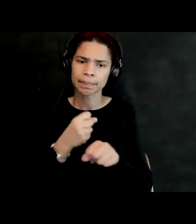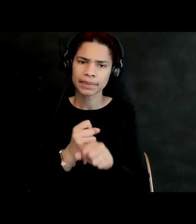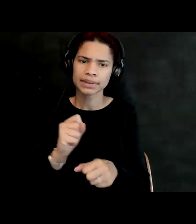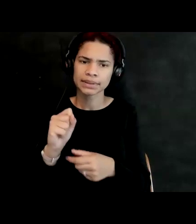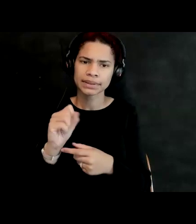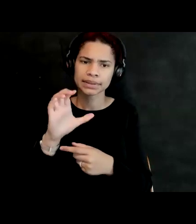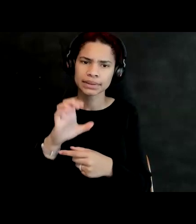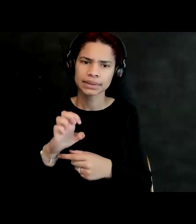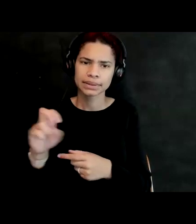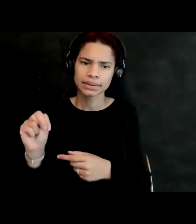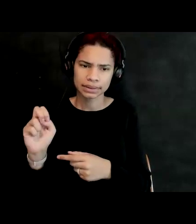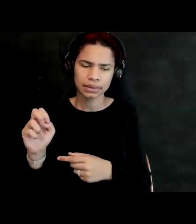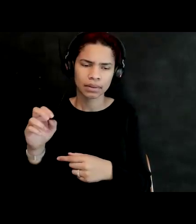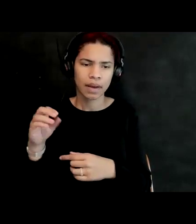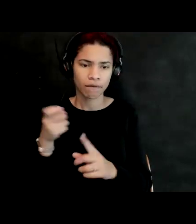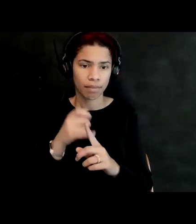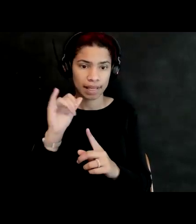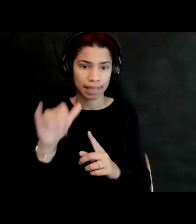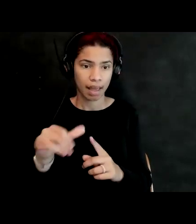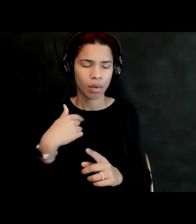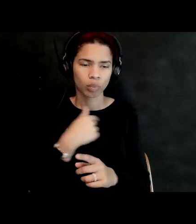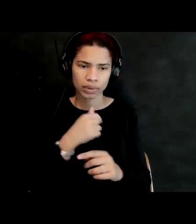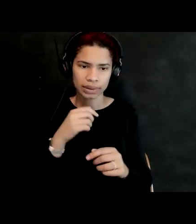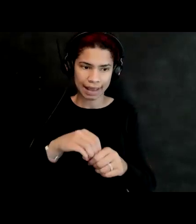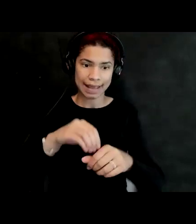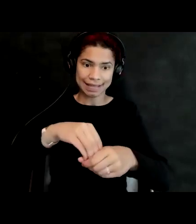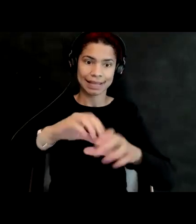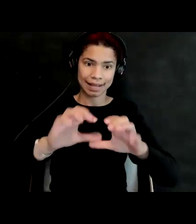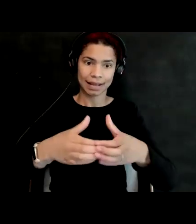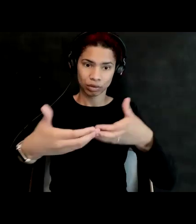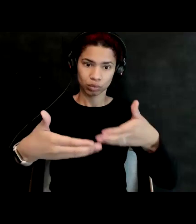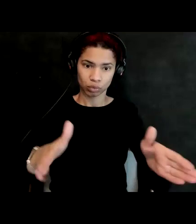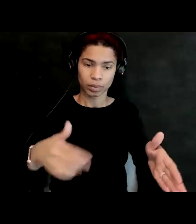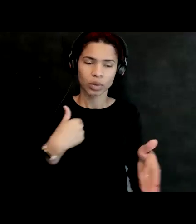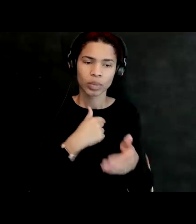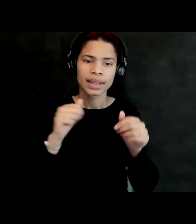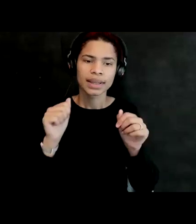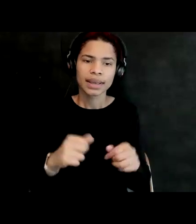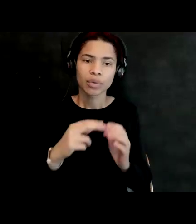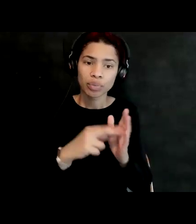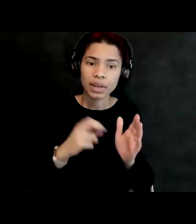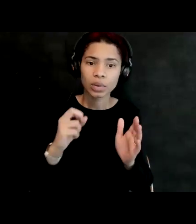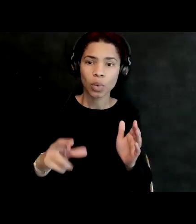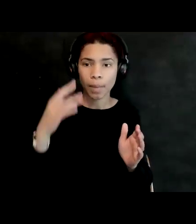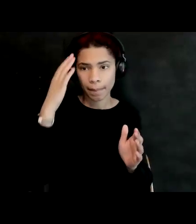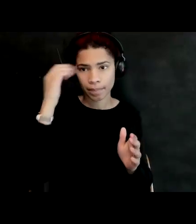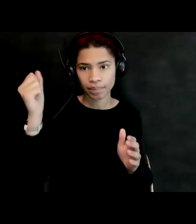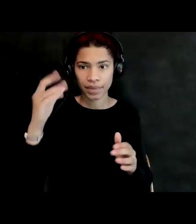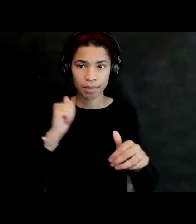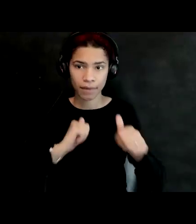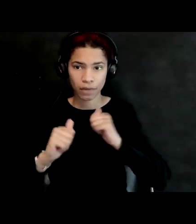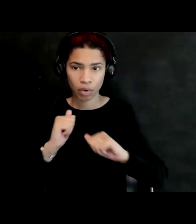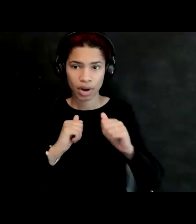And from that, we could, in the classroom, read or even memorize and perform and